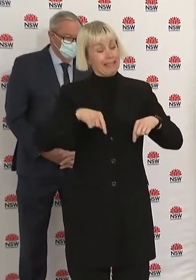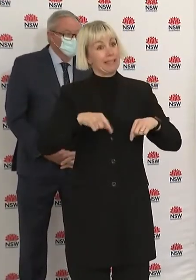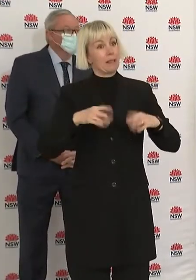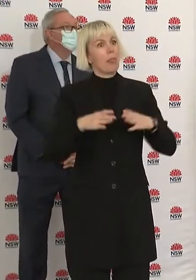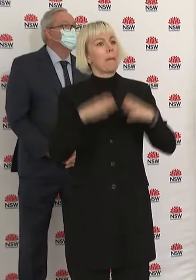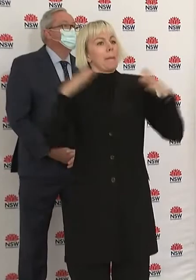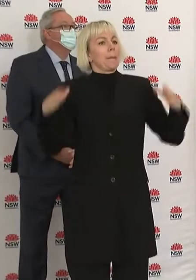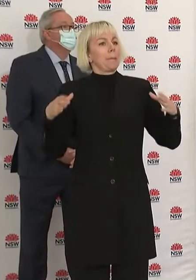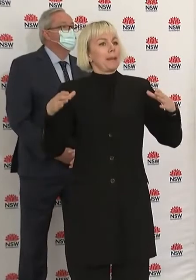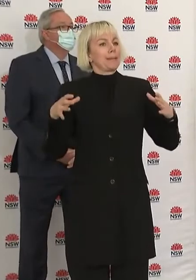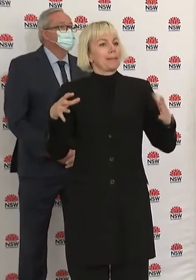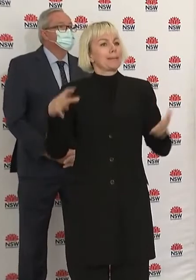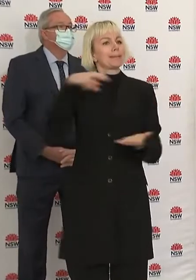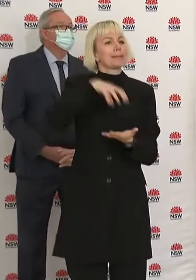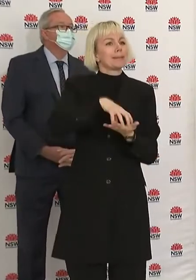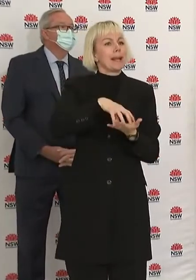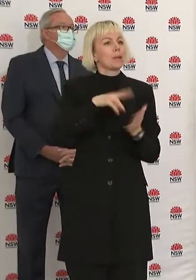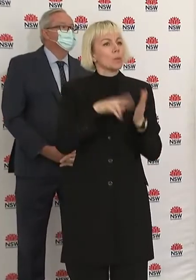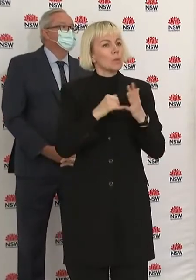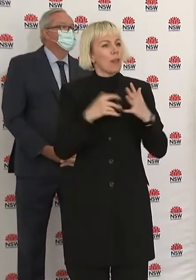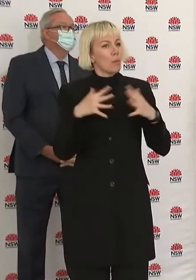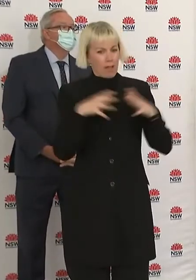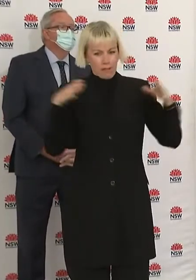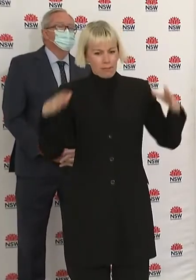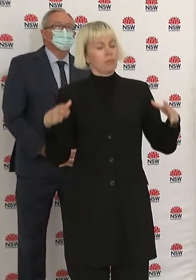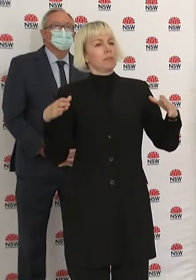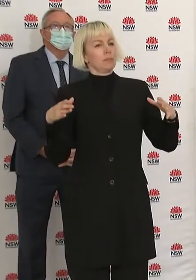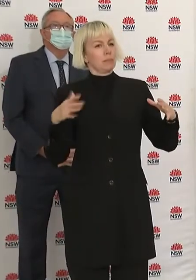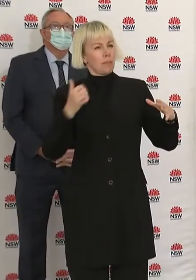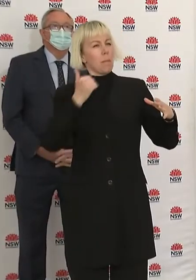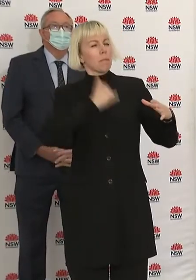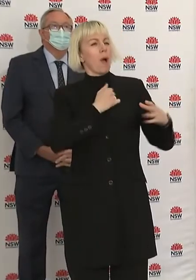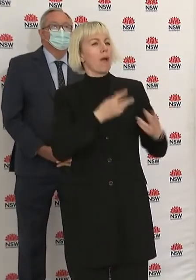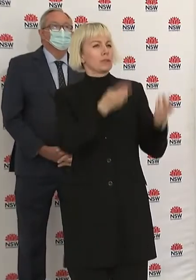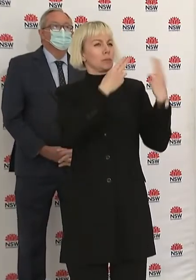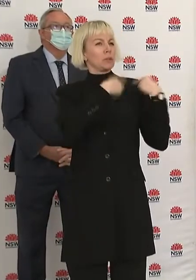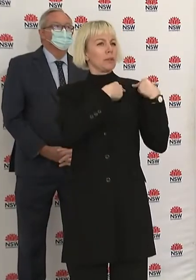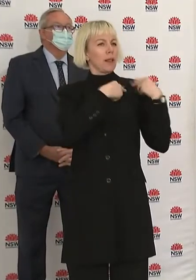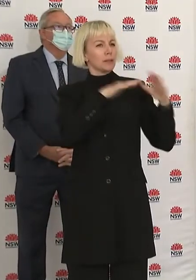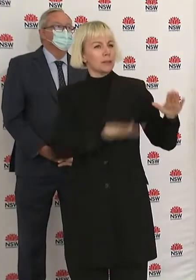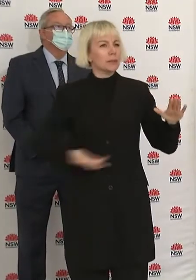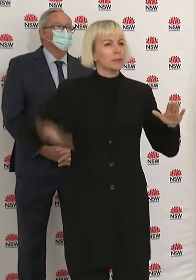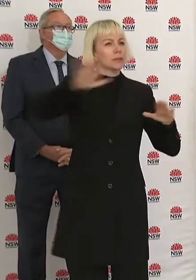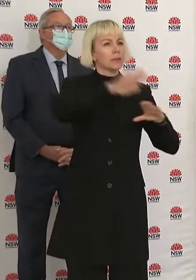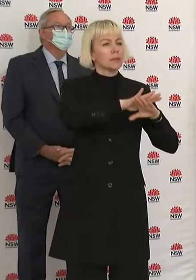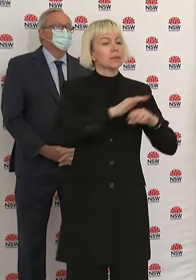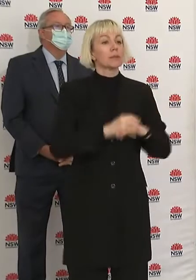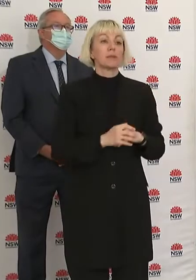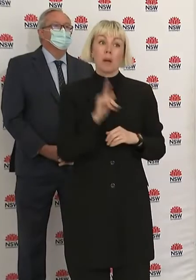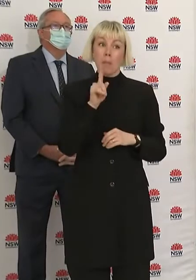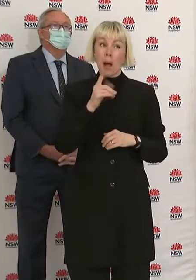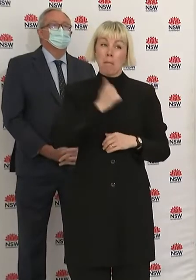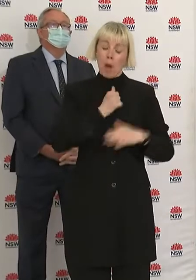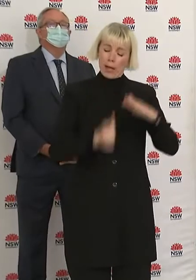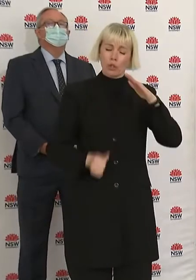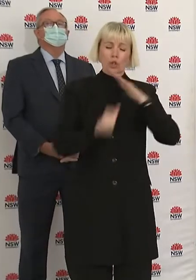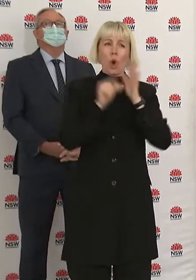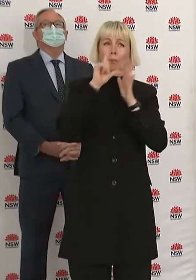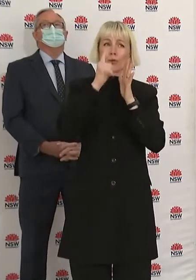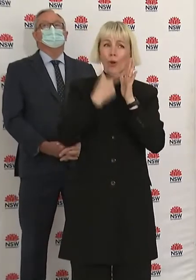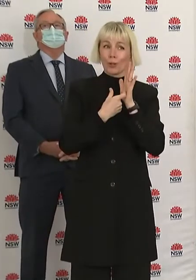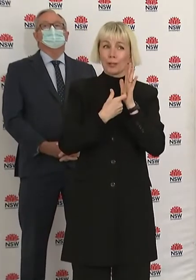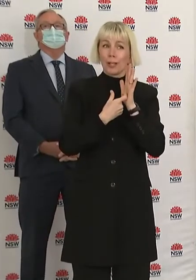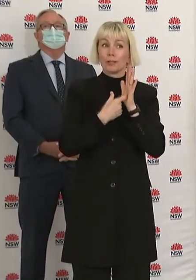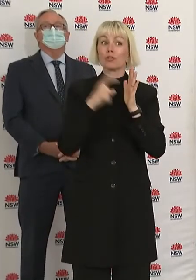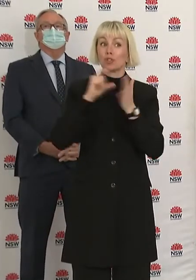when my Chief Medical Officer says to me, Premier, this is, I believe, an issue of national emergency, not just New